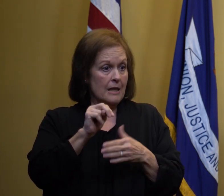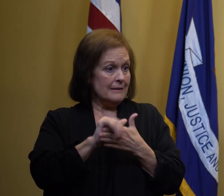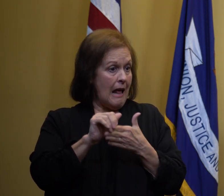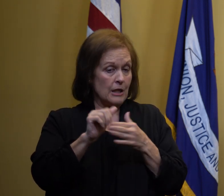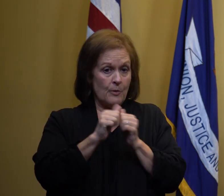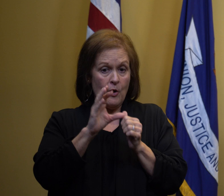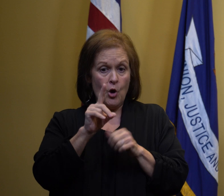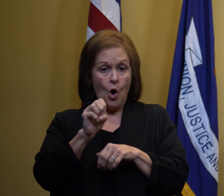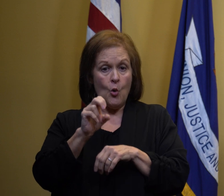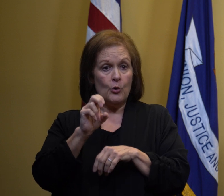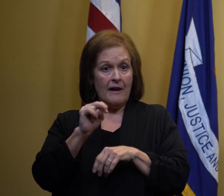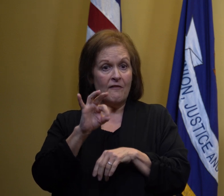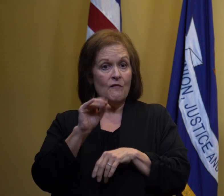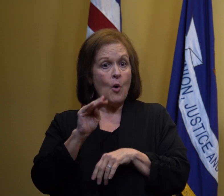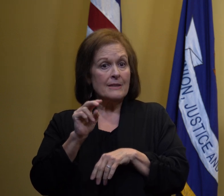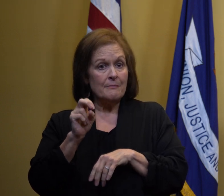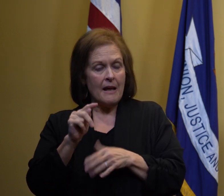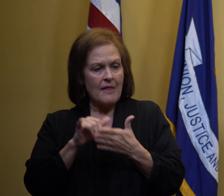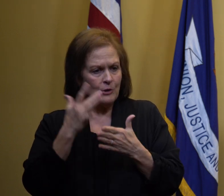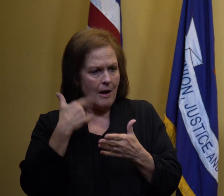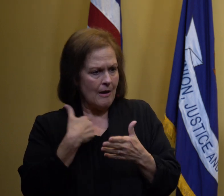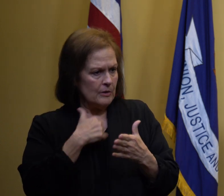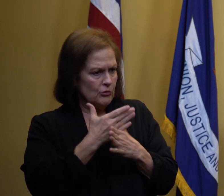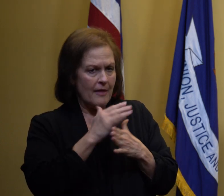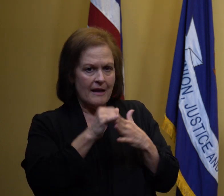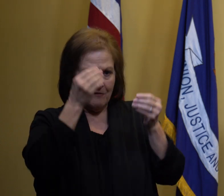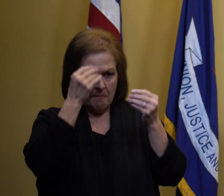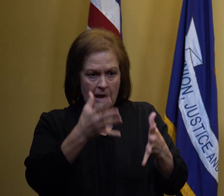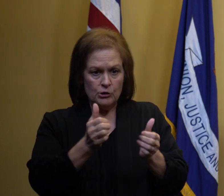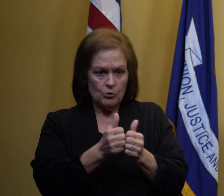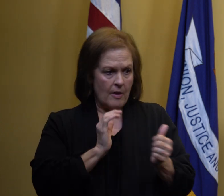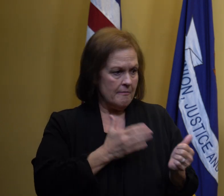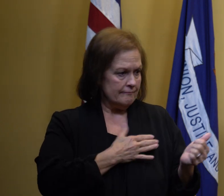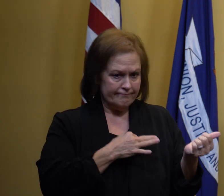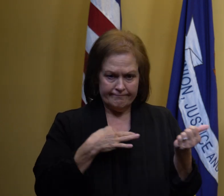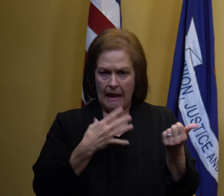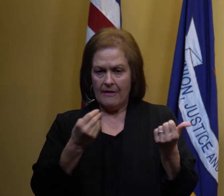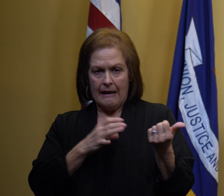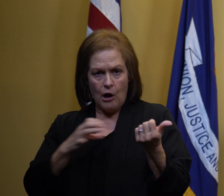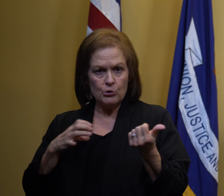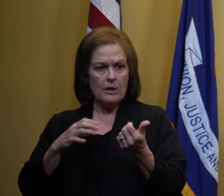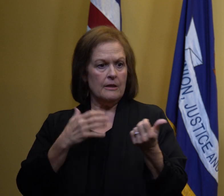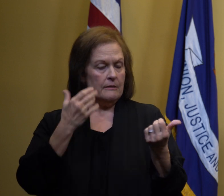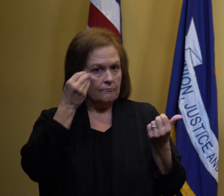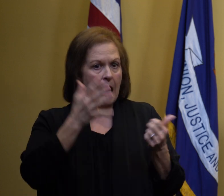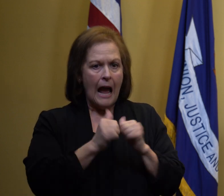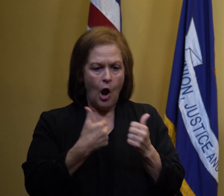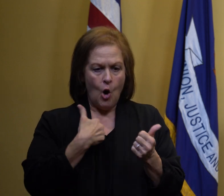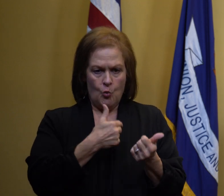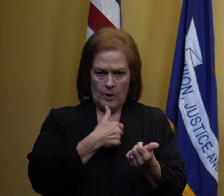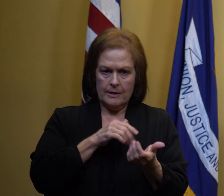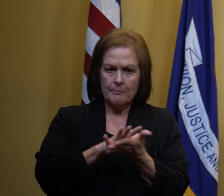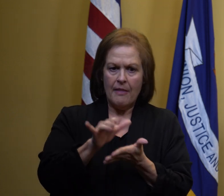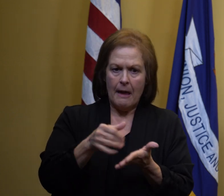we share with my administration and with the council, and we're just seeing how the department is utilizing these dollars, and we're